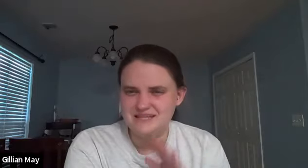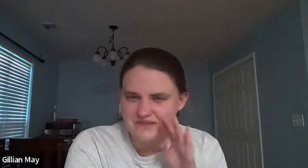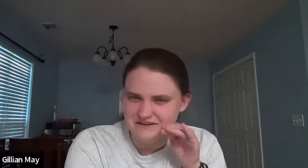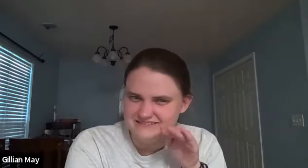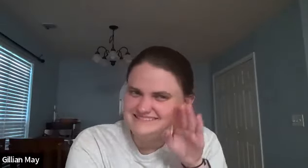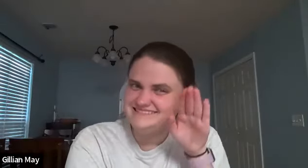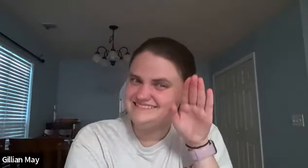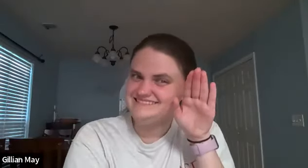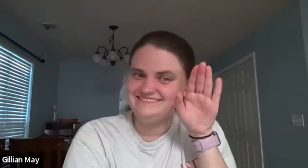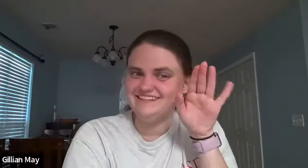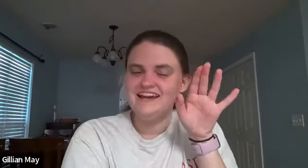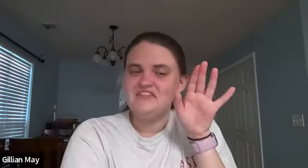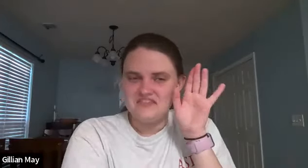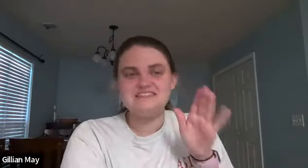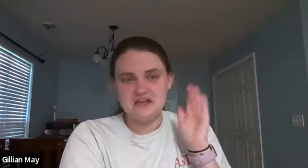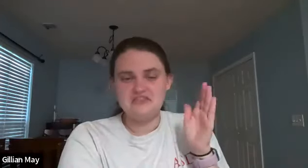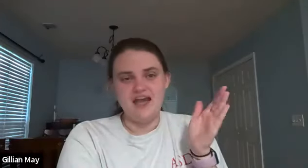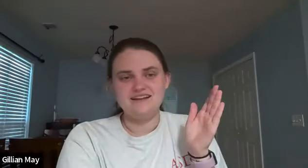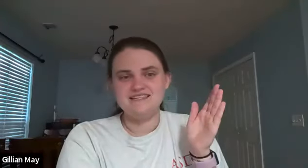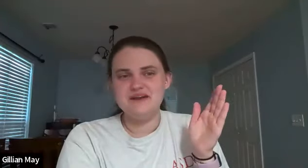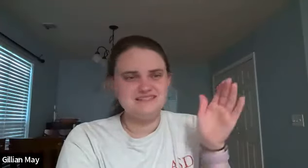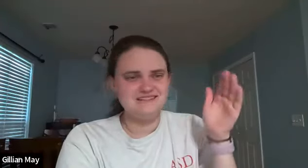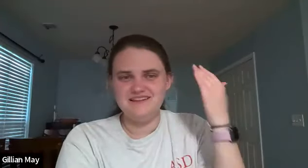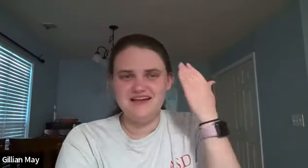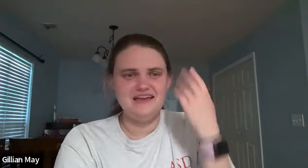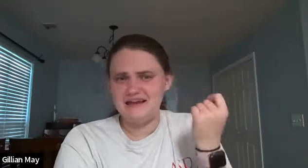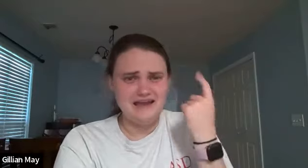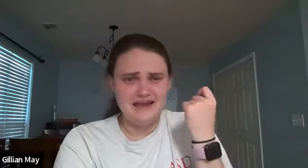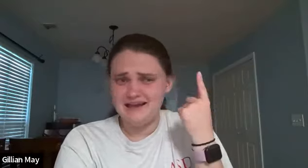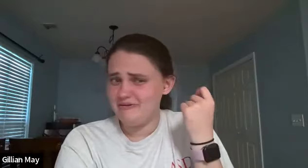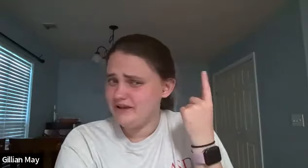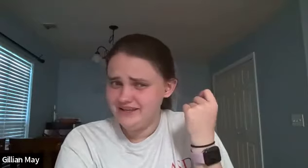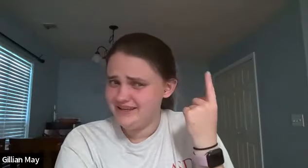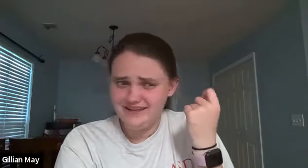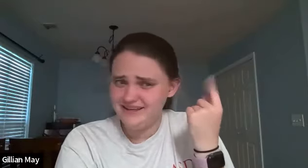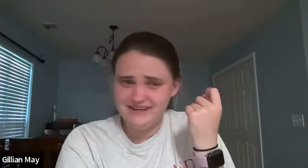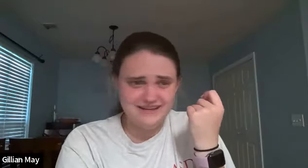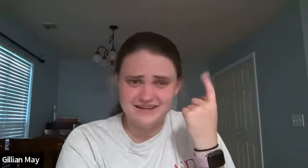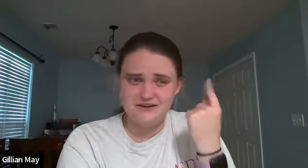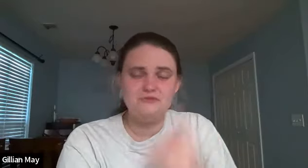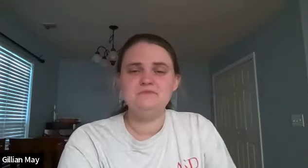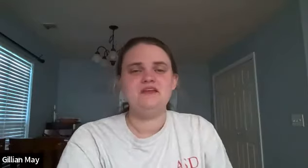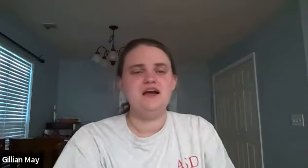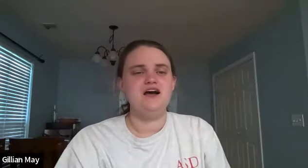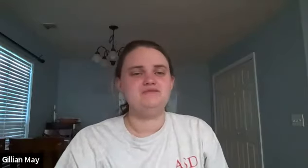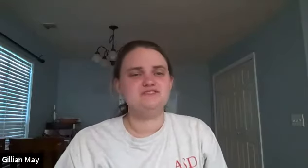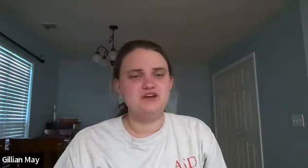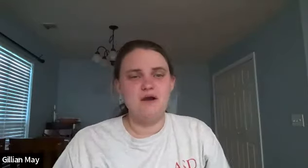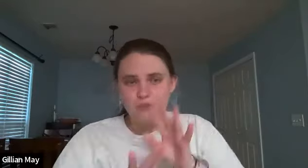keep that little, it's like that. It's basically like, what? No. So I wanted